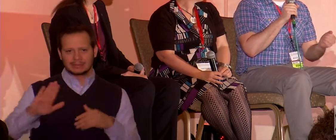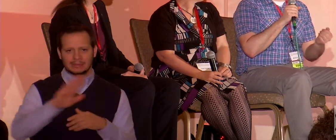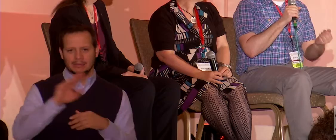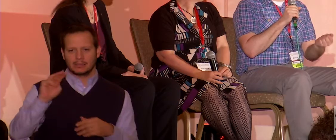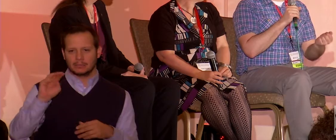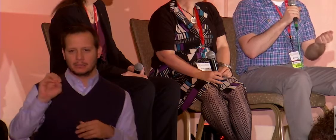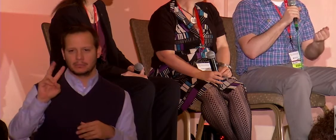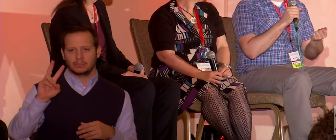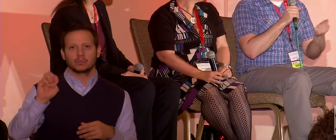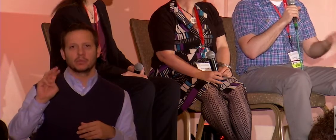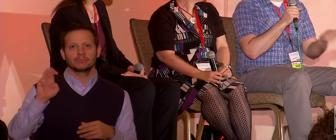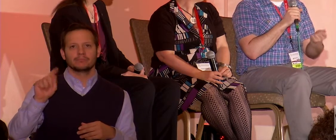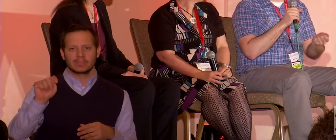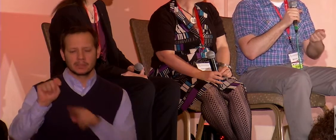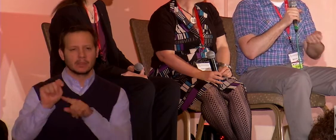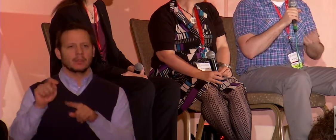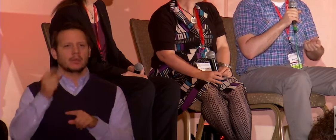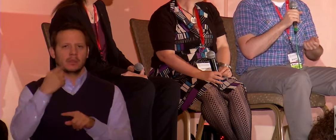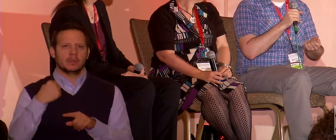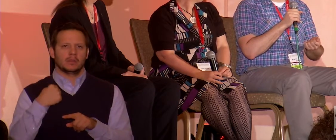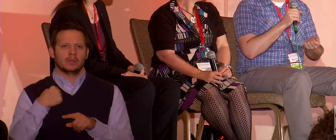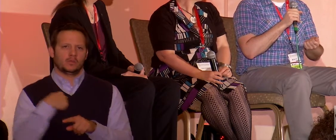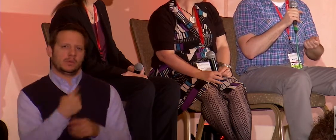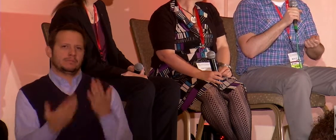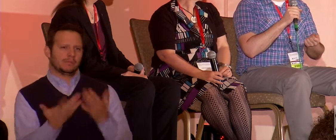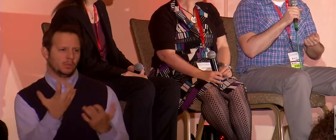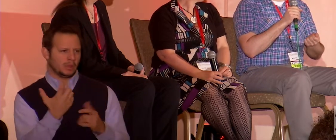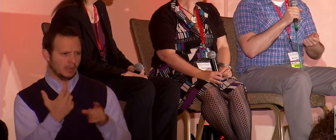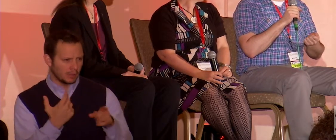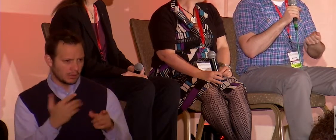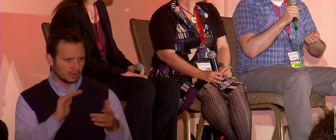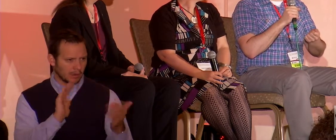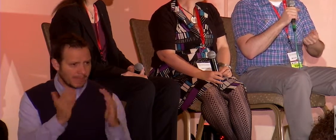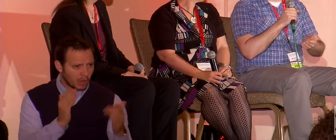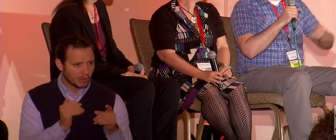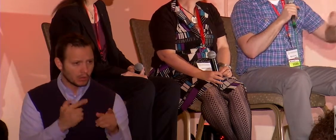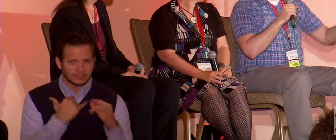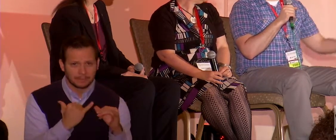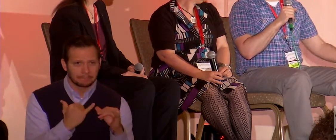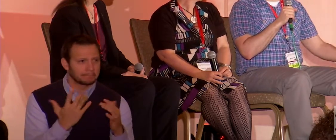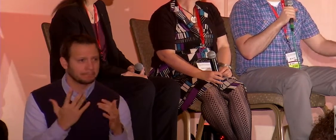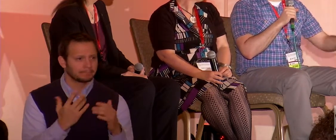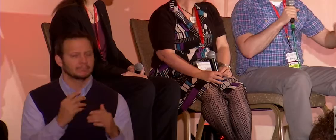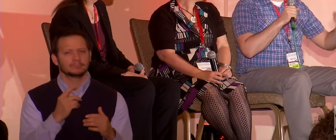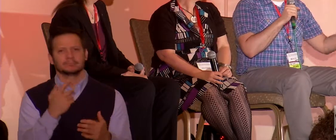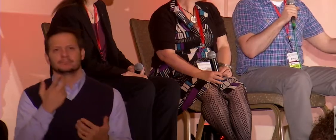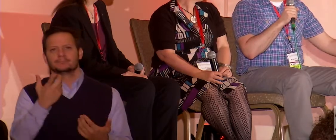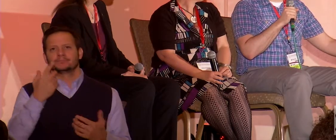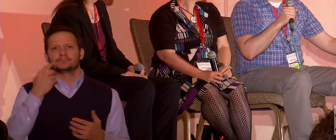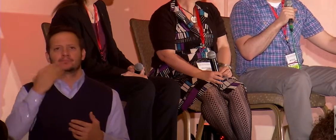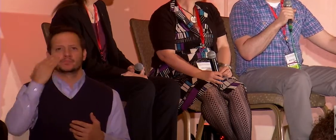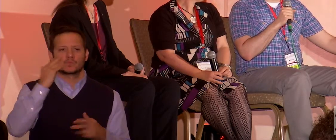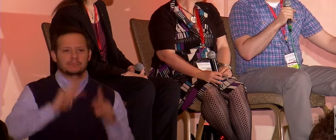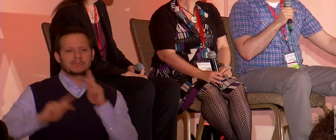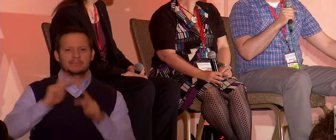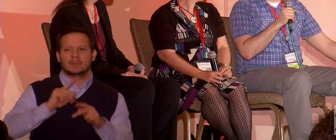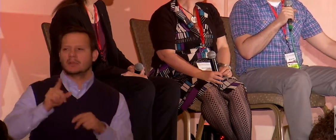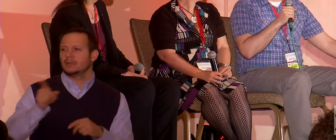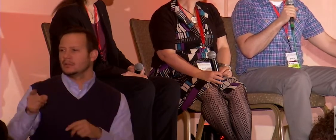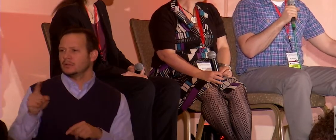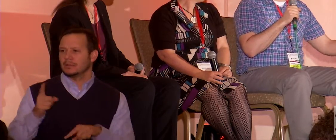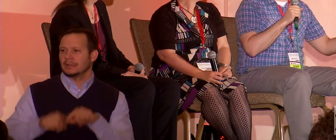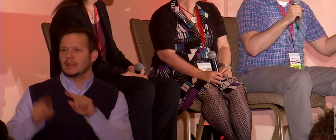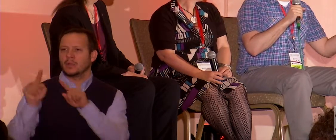it's very easy to want to compare an experience, say, you know, people were denied service at lunch